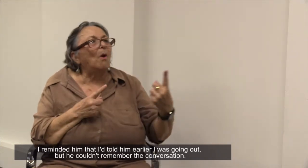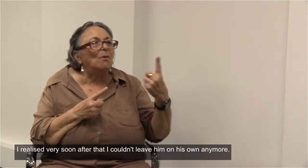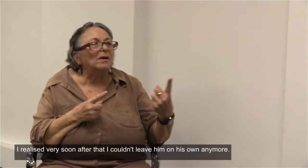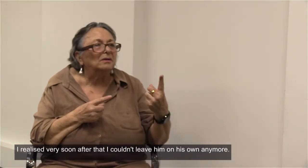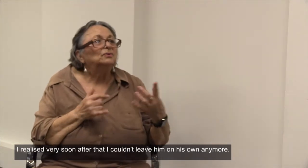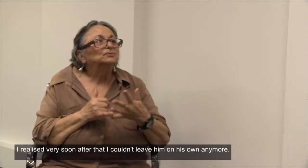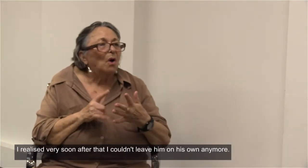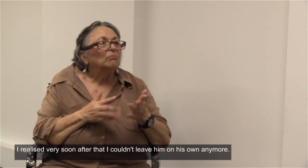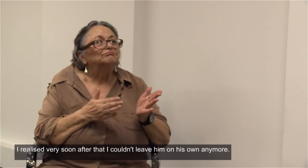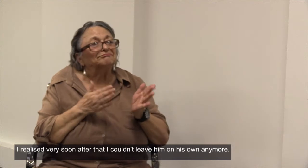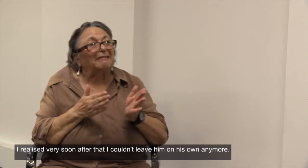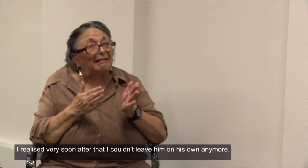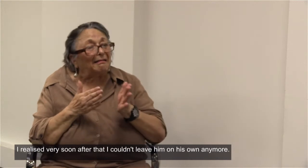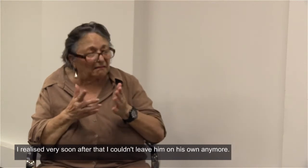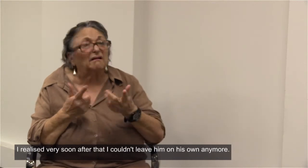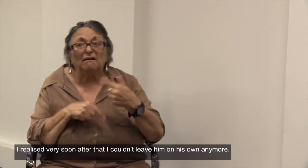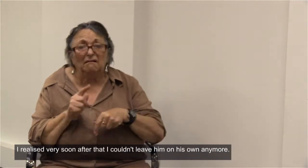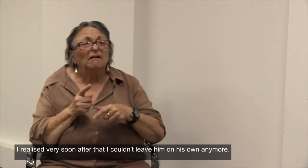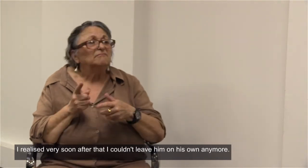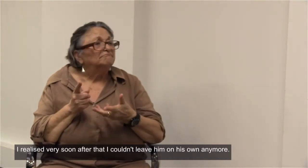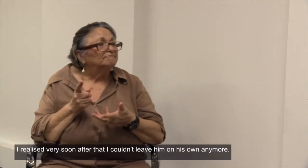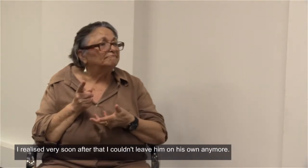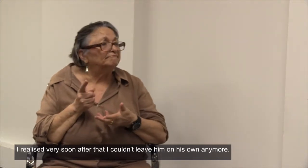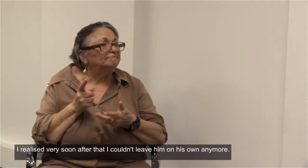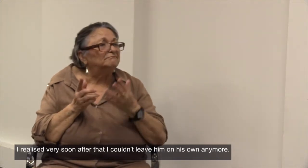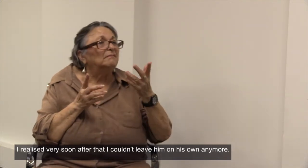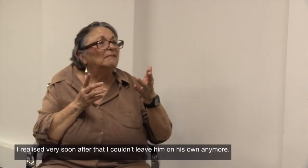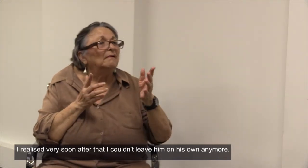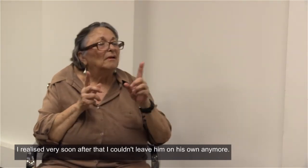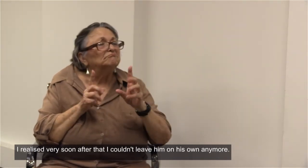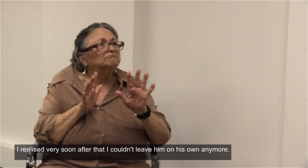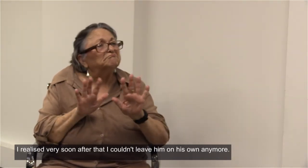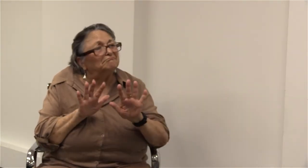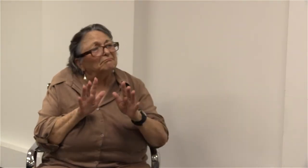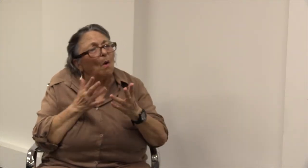I realised very soon after that I couldn't leave him on his own anymore.